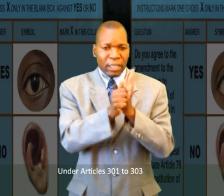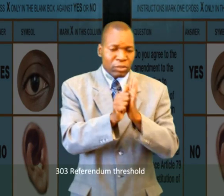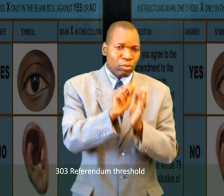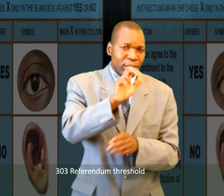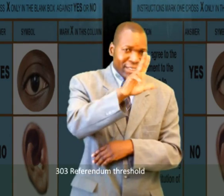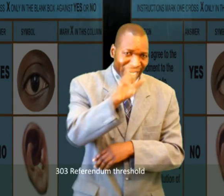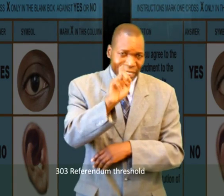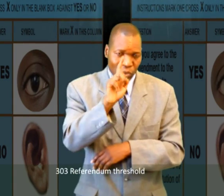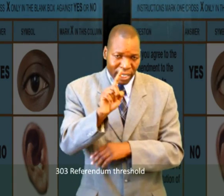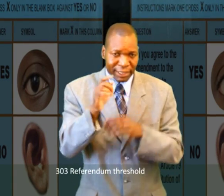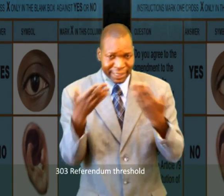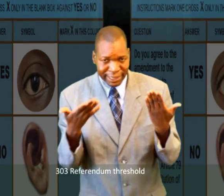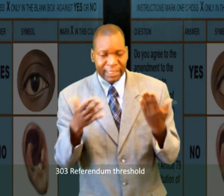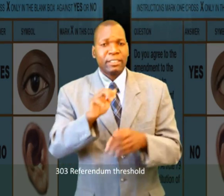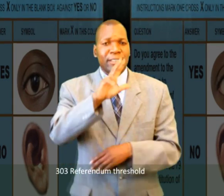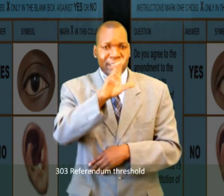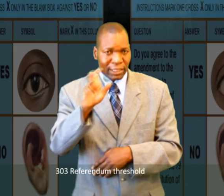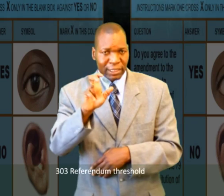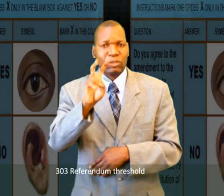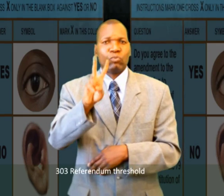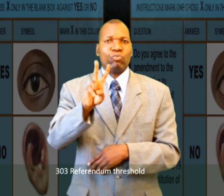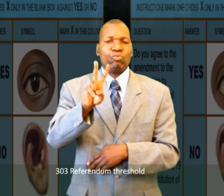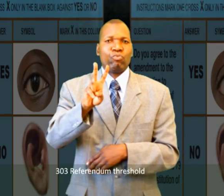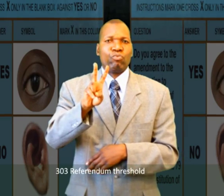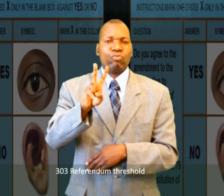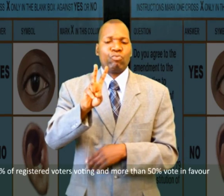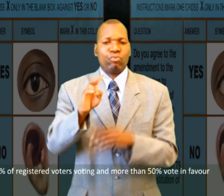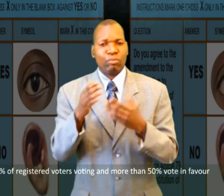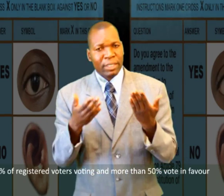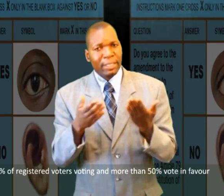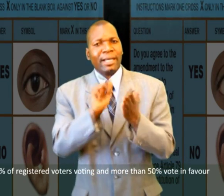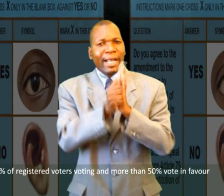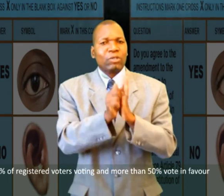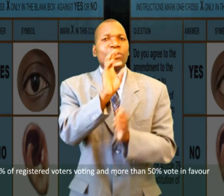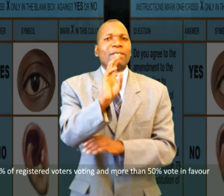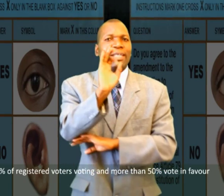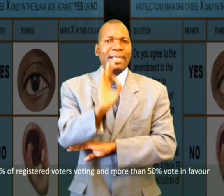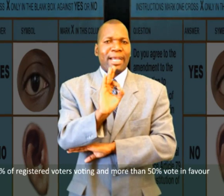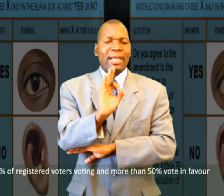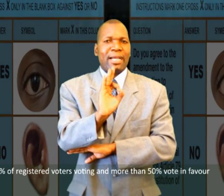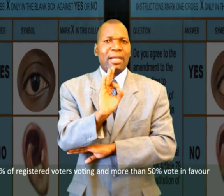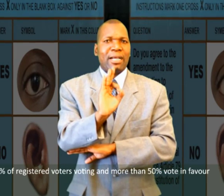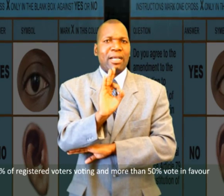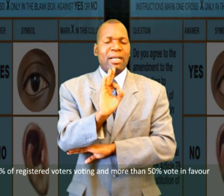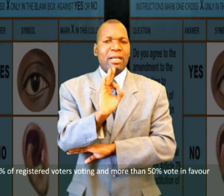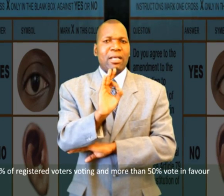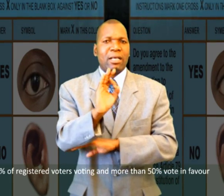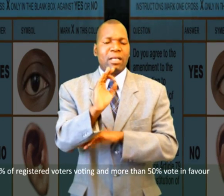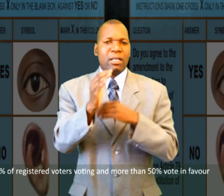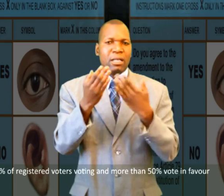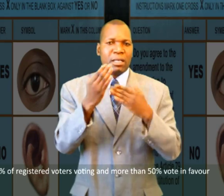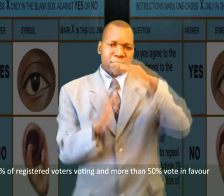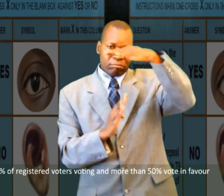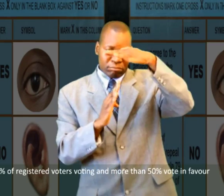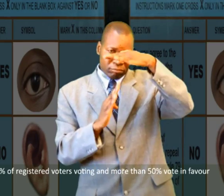303, referendum threshold. 50% of registered voters voting and more than